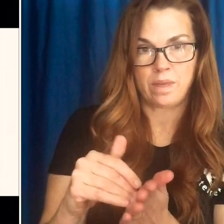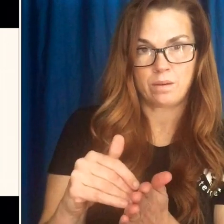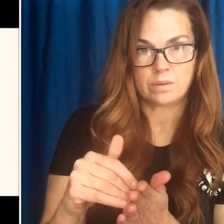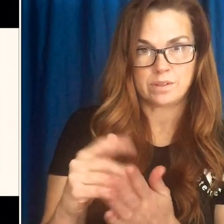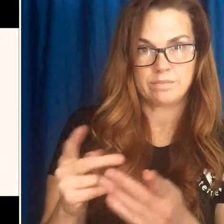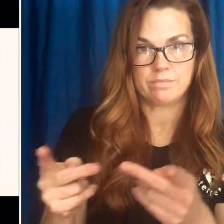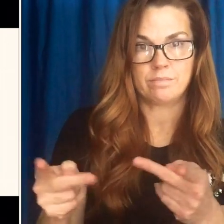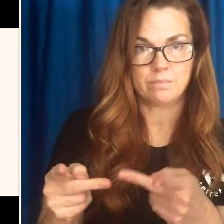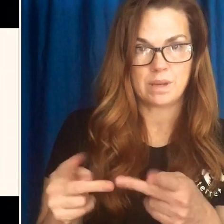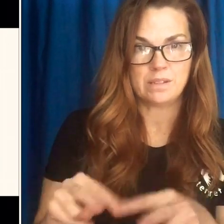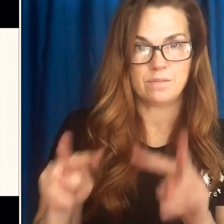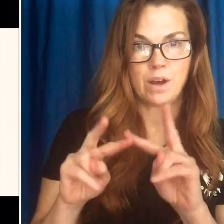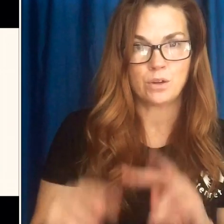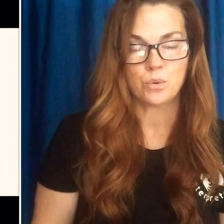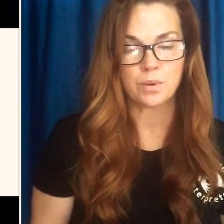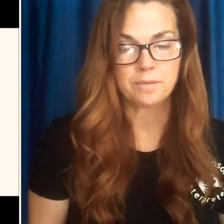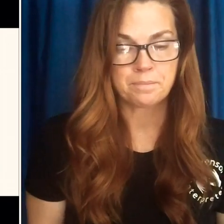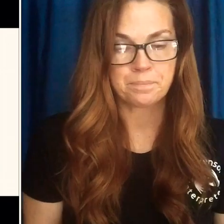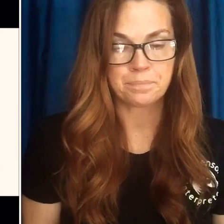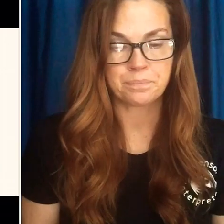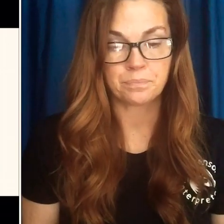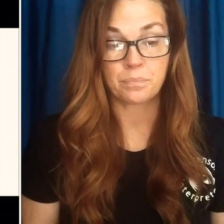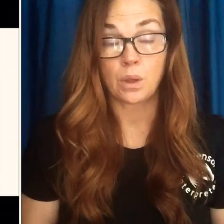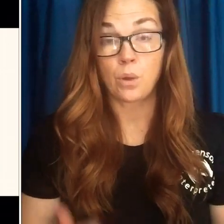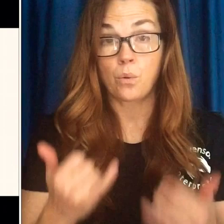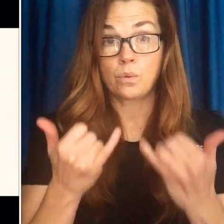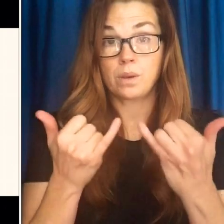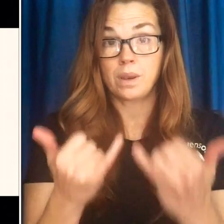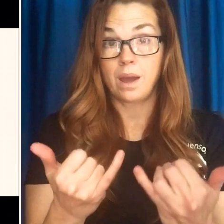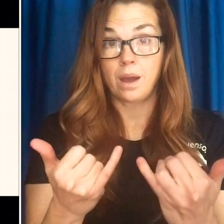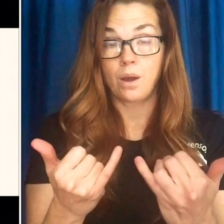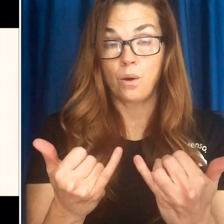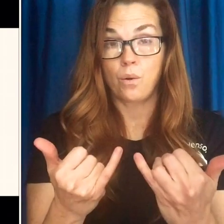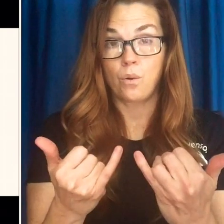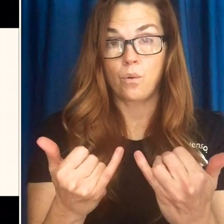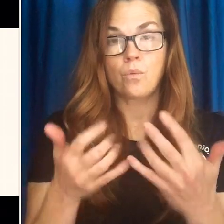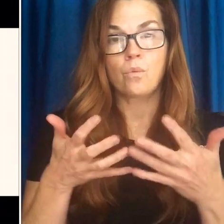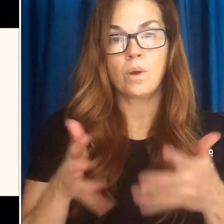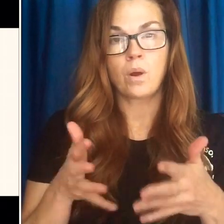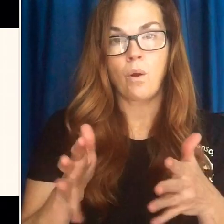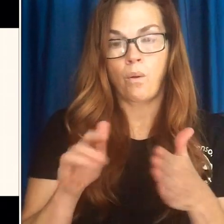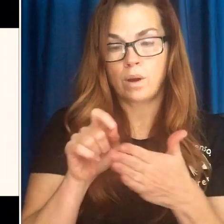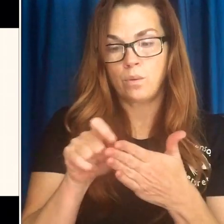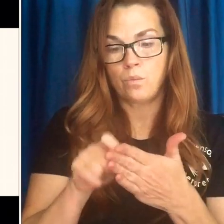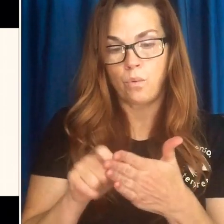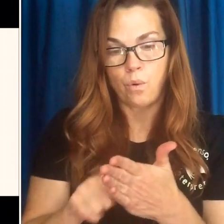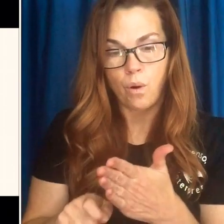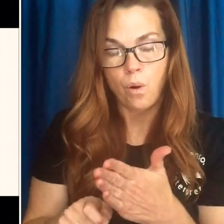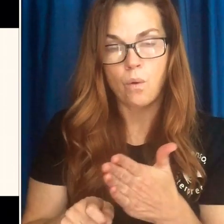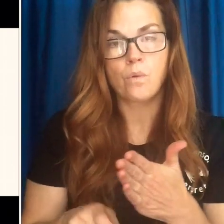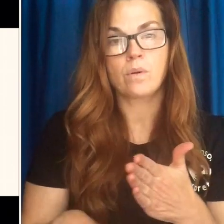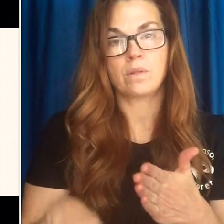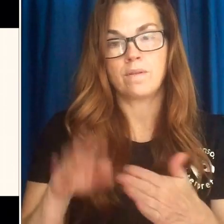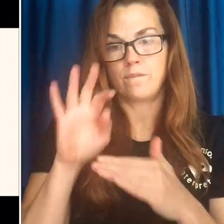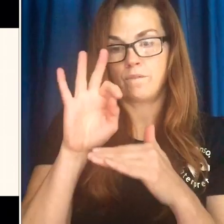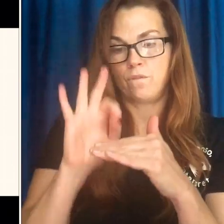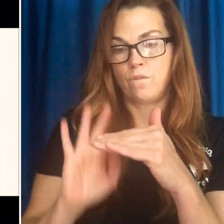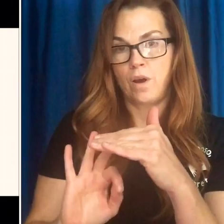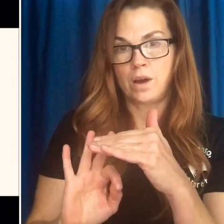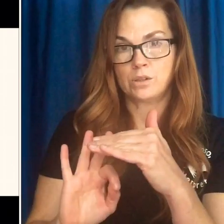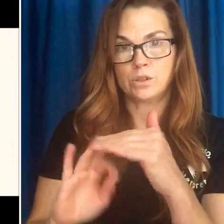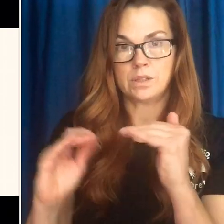So now we've written fractions of equivalent value for these three